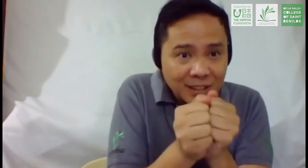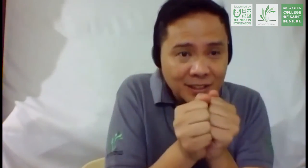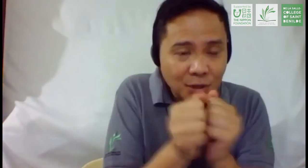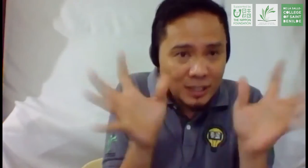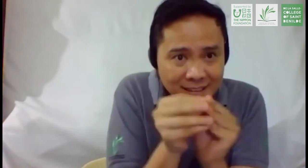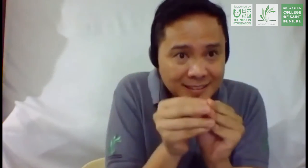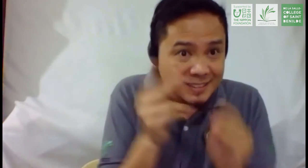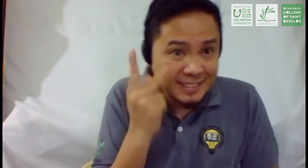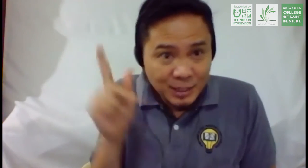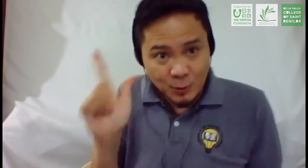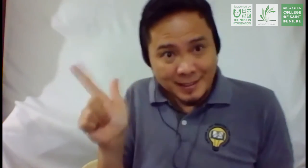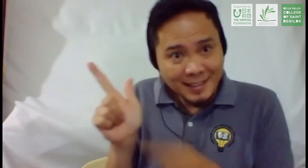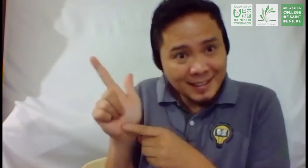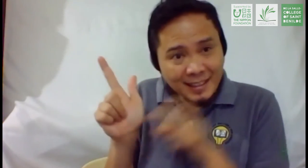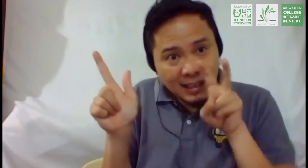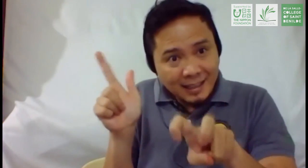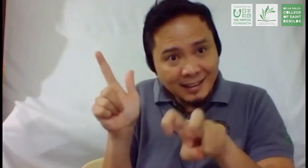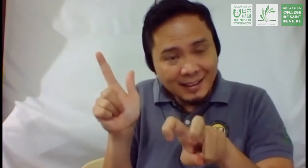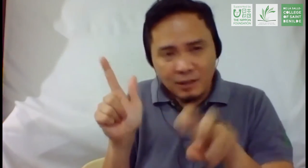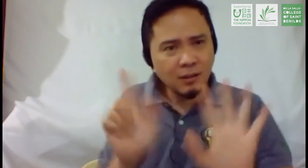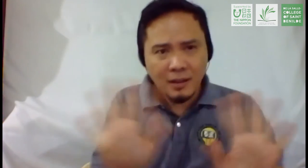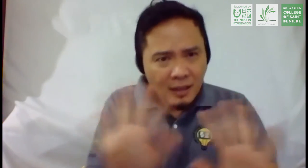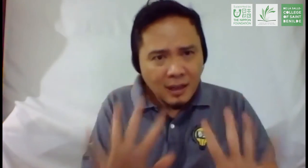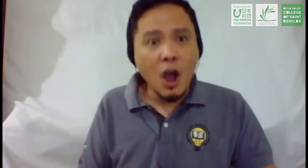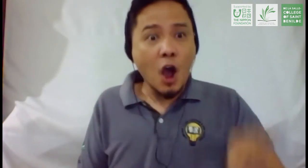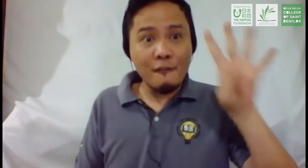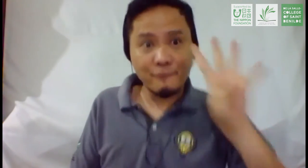4, there's 16, and there's together.